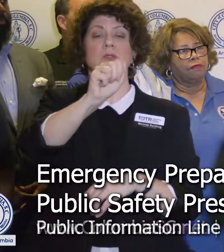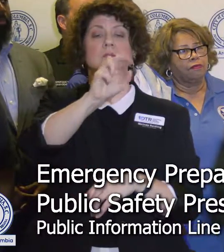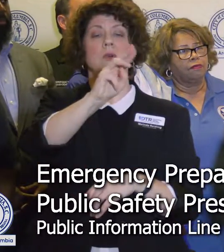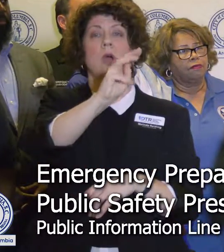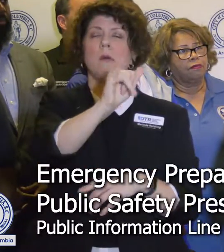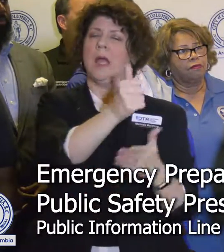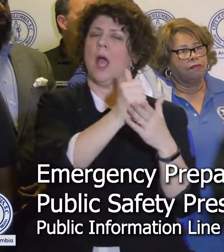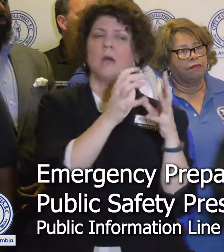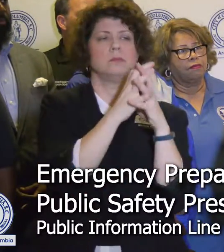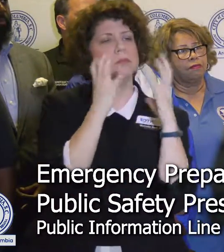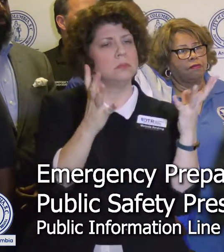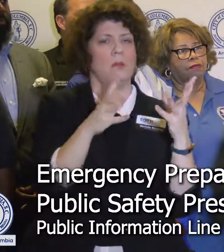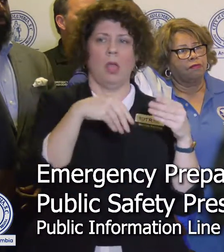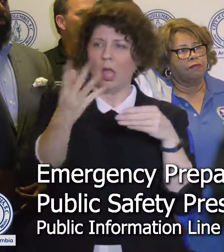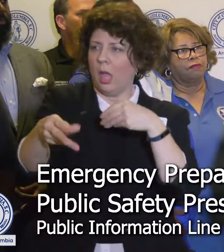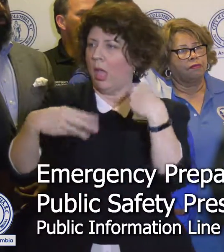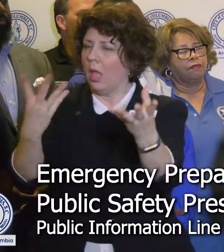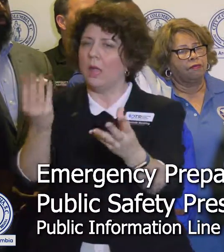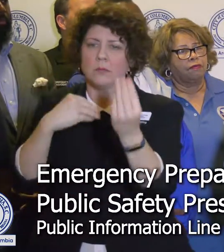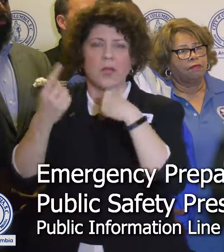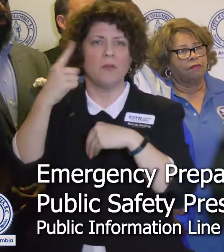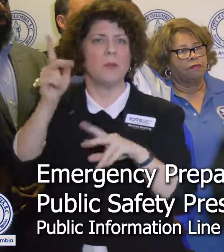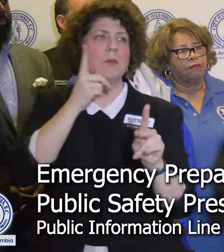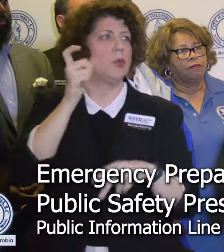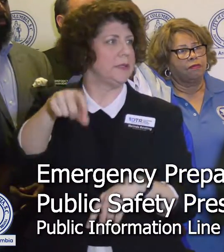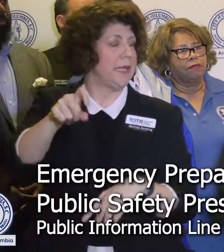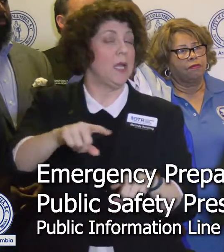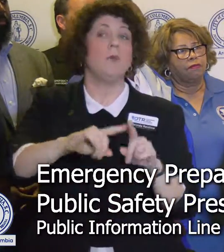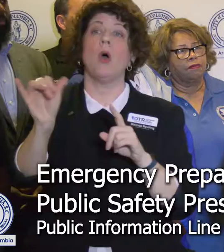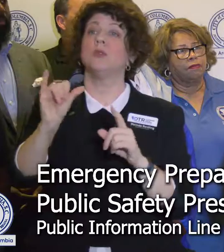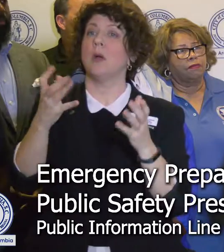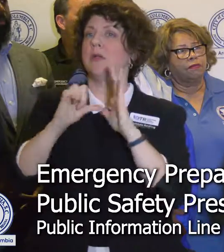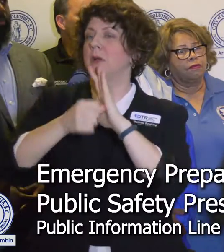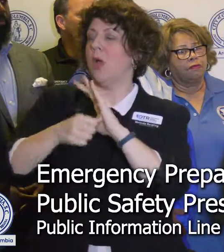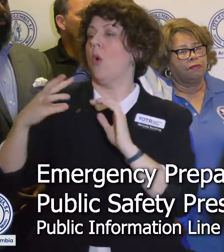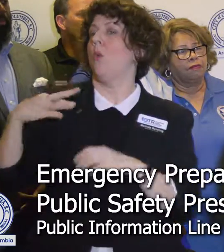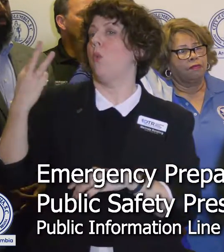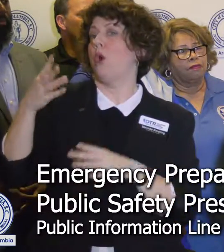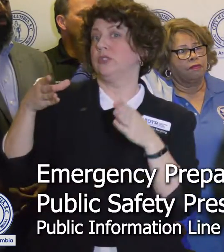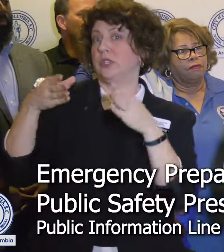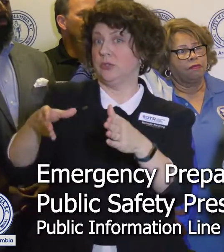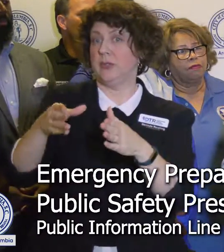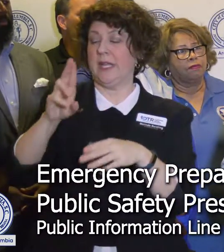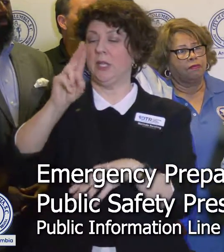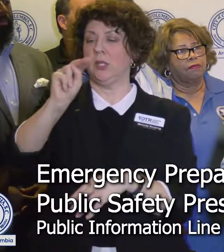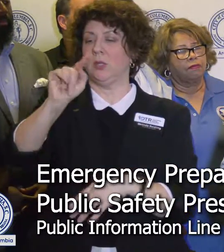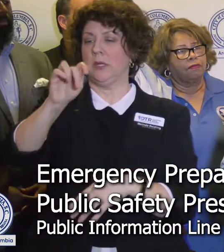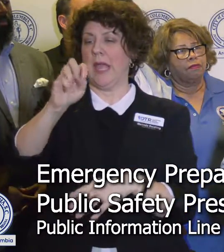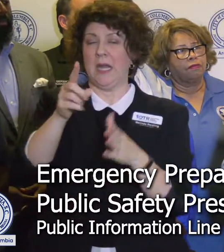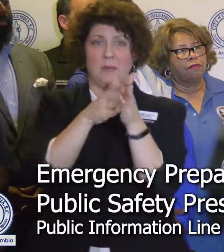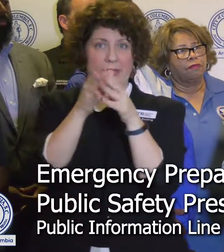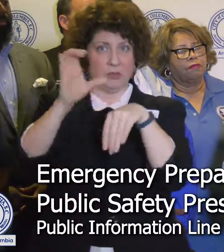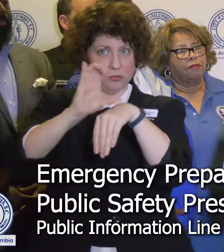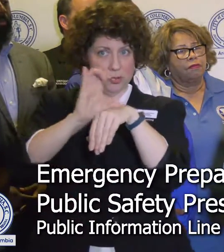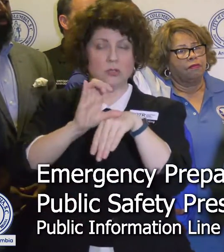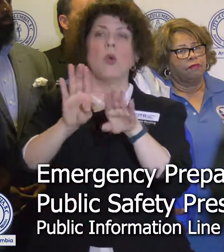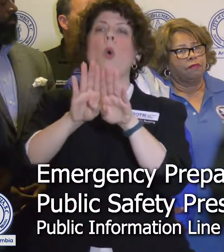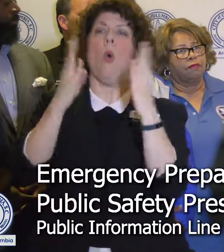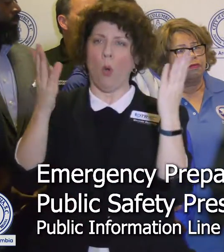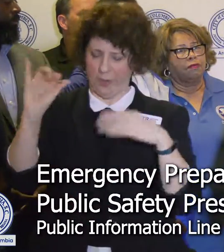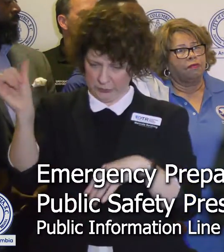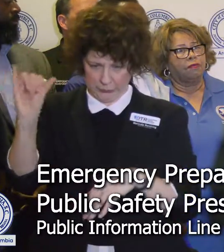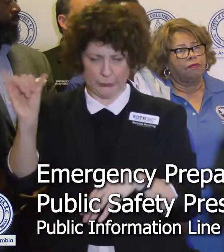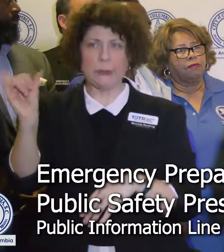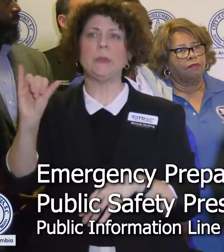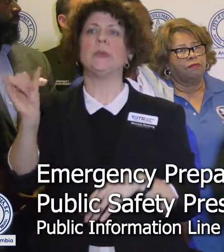tremendously serving meals to those in need. I'd also highlight that Washington Street United Methodist Church has opened its